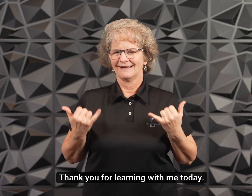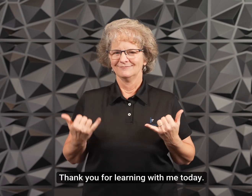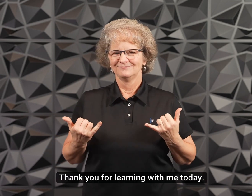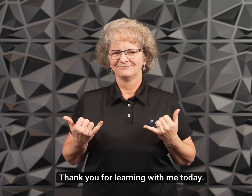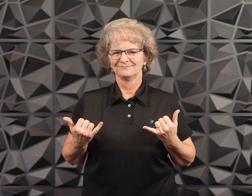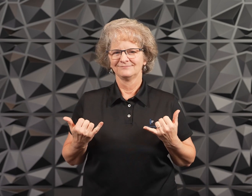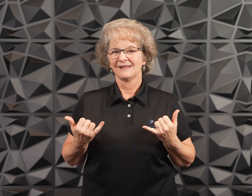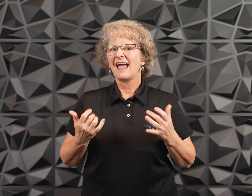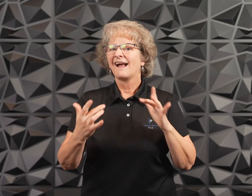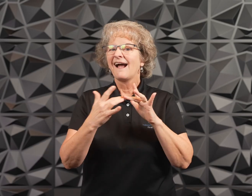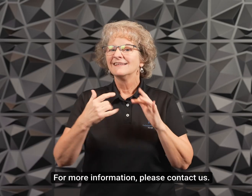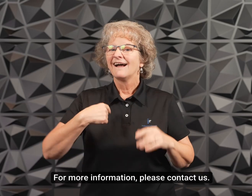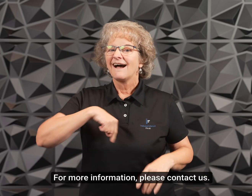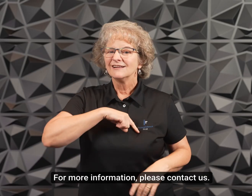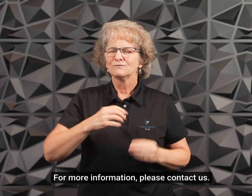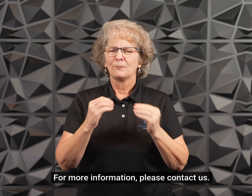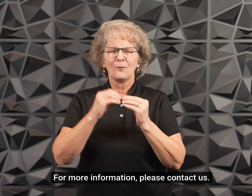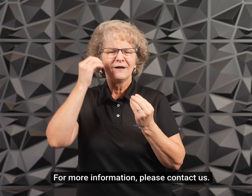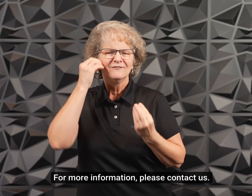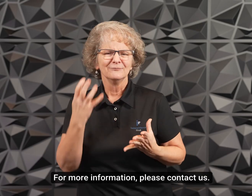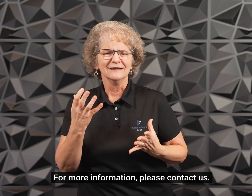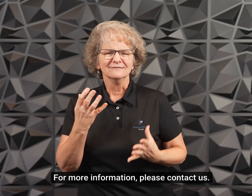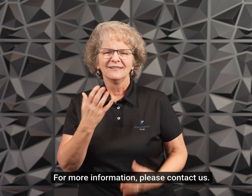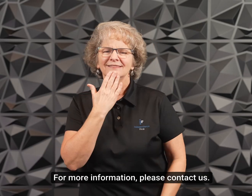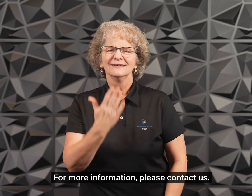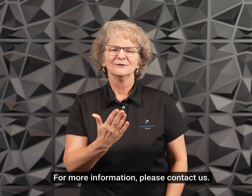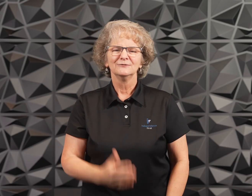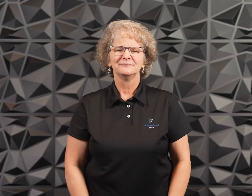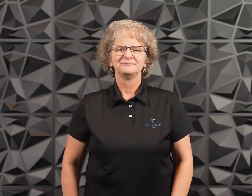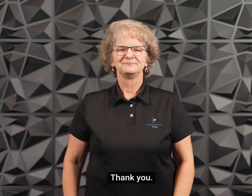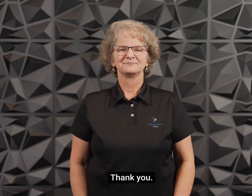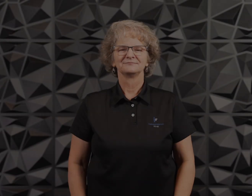me today. For more information, please contact us. Thank you.